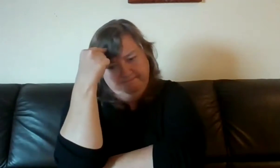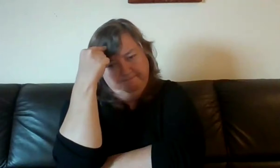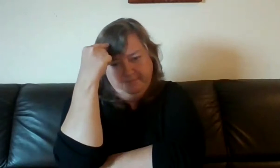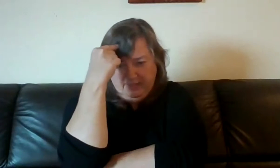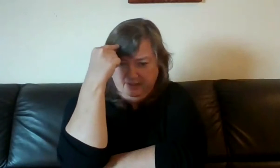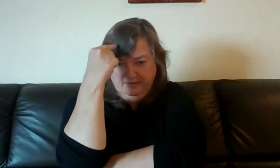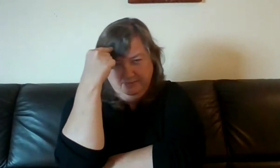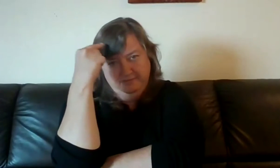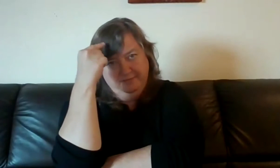Think.